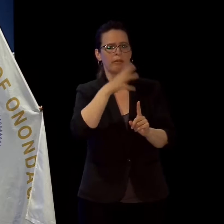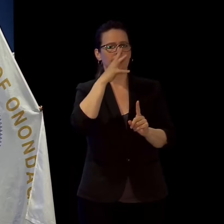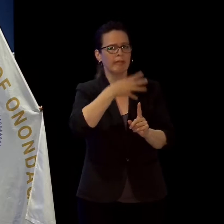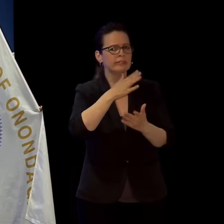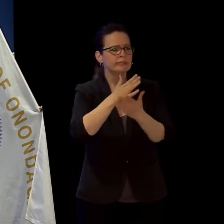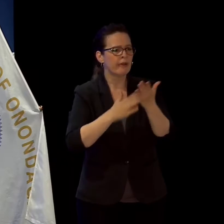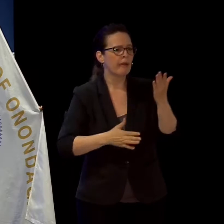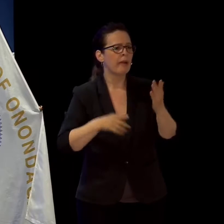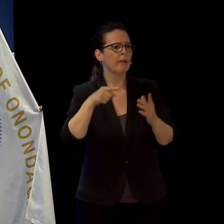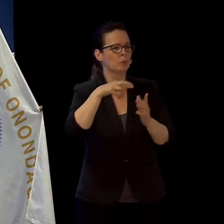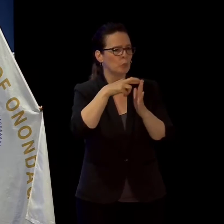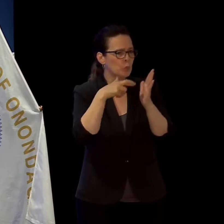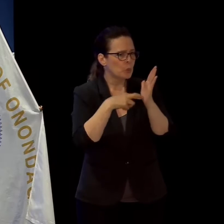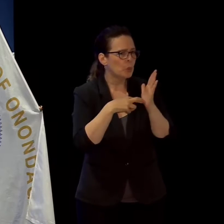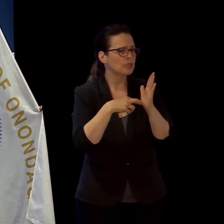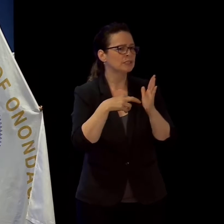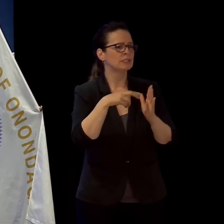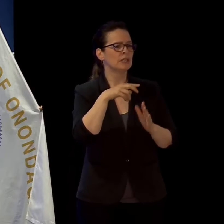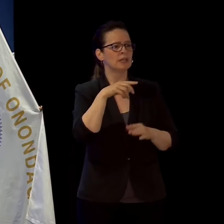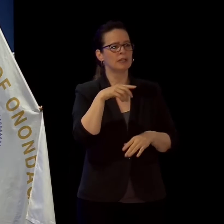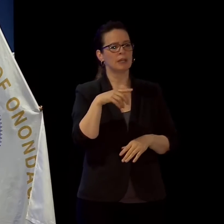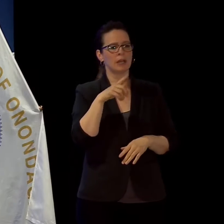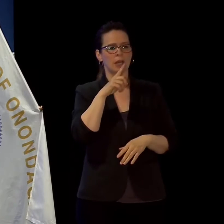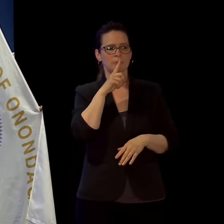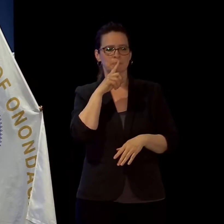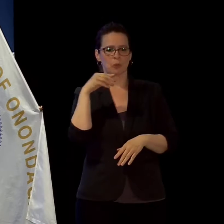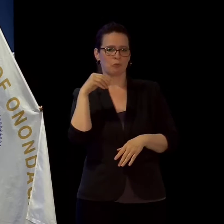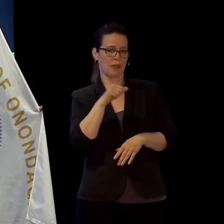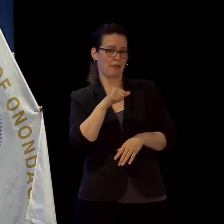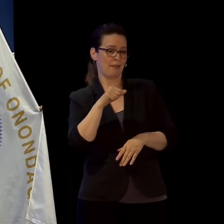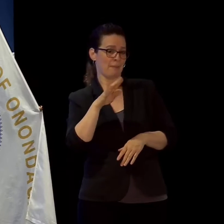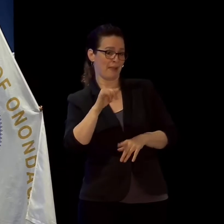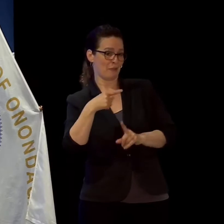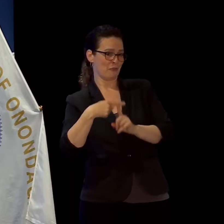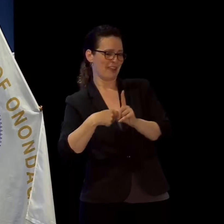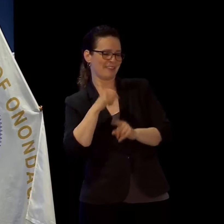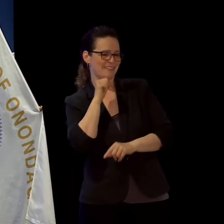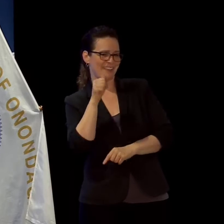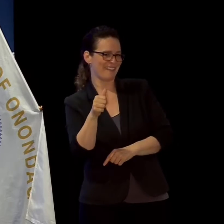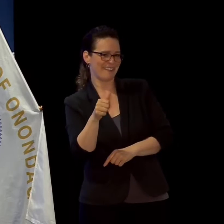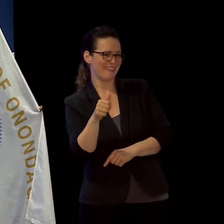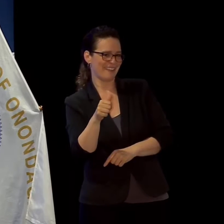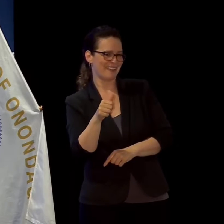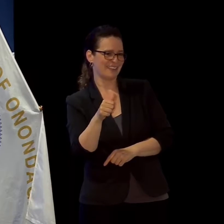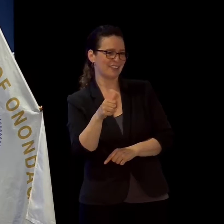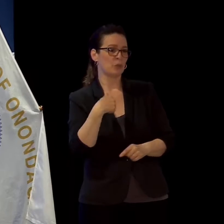rules. We still ask that these landlords apply